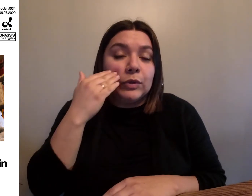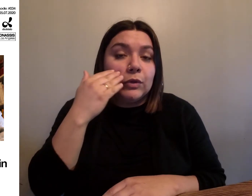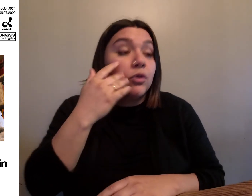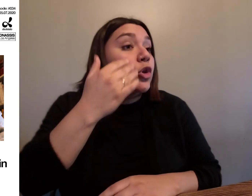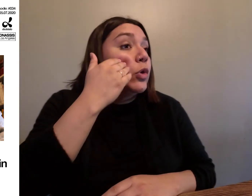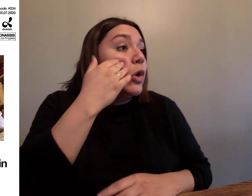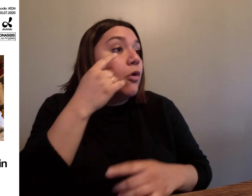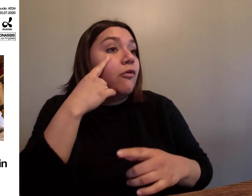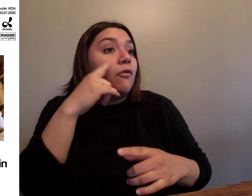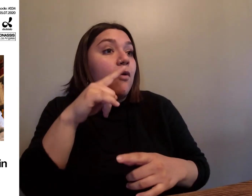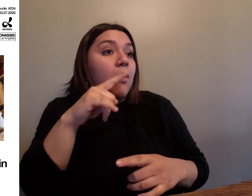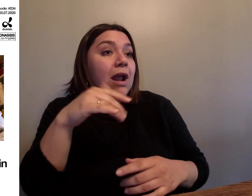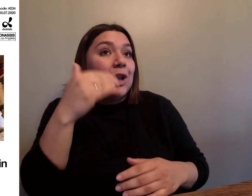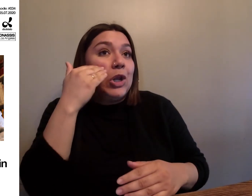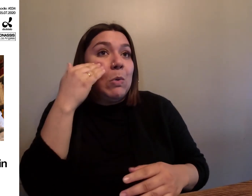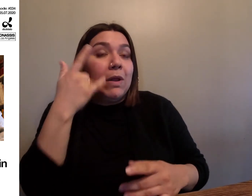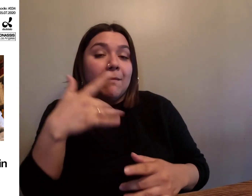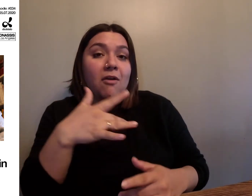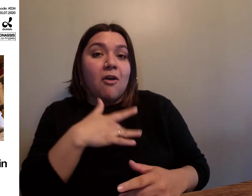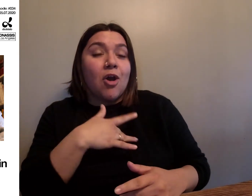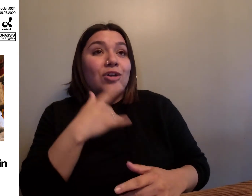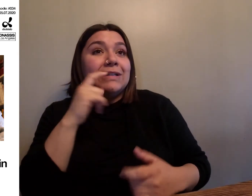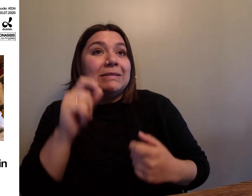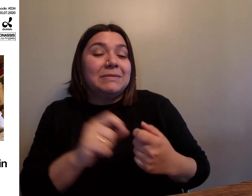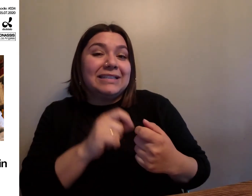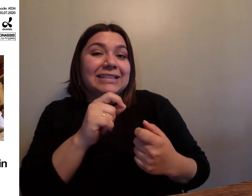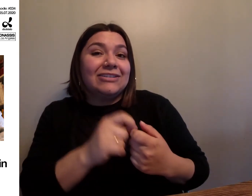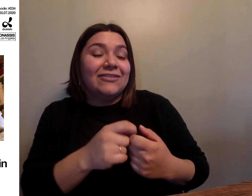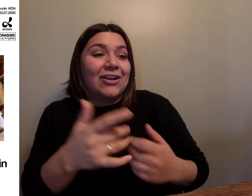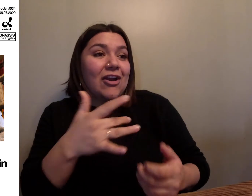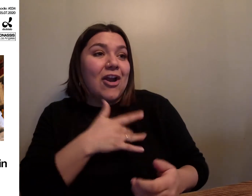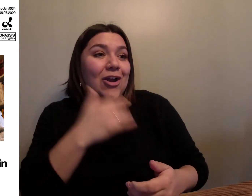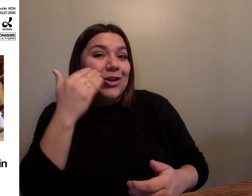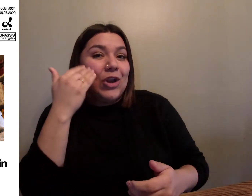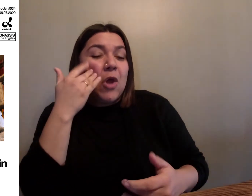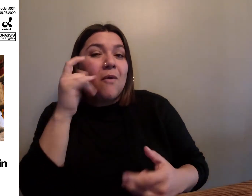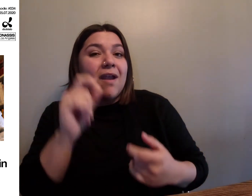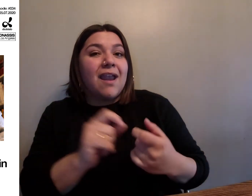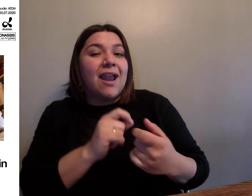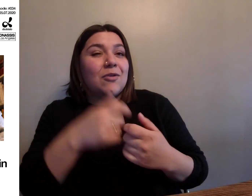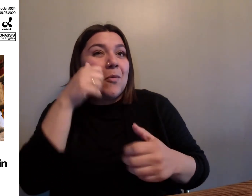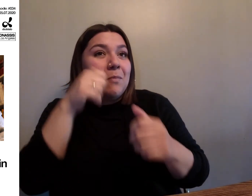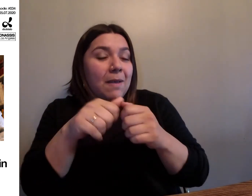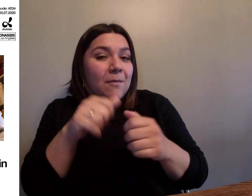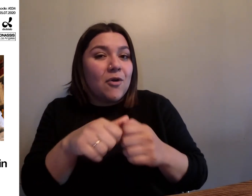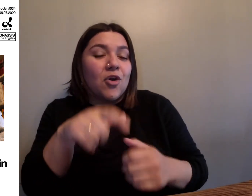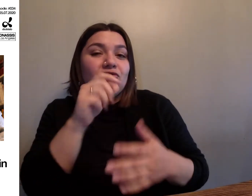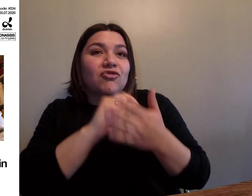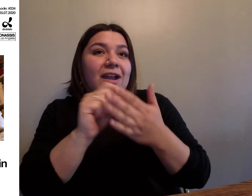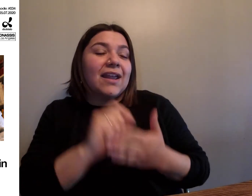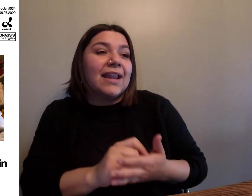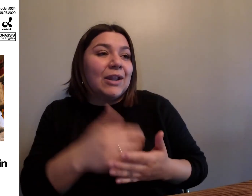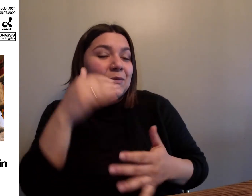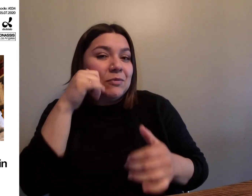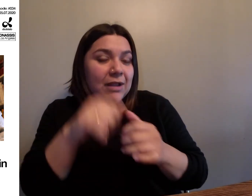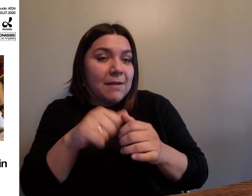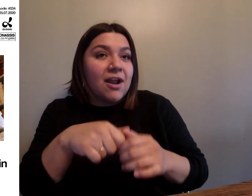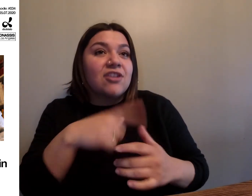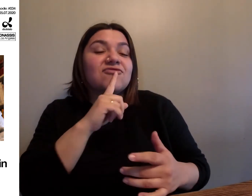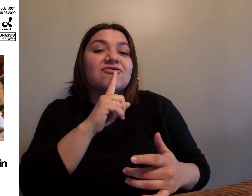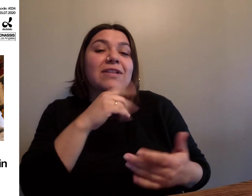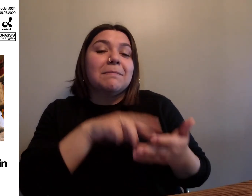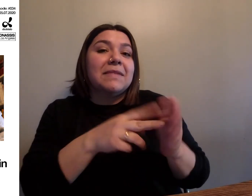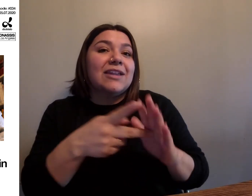connaître par cœur, knowing by heart certain poems, knowing by heart certain passage of literature, is something that